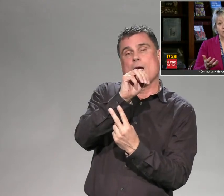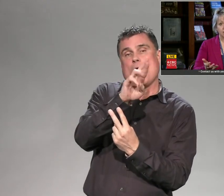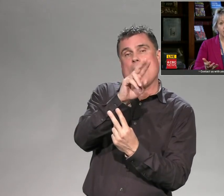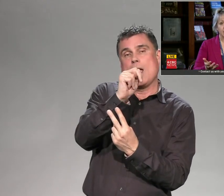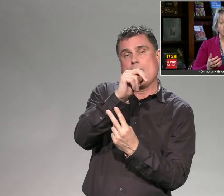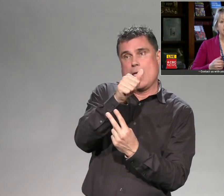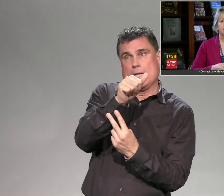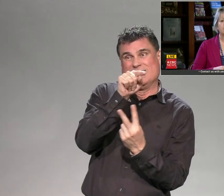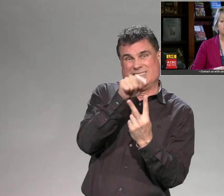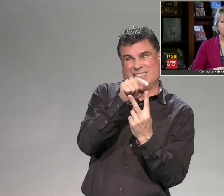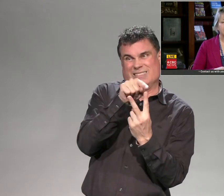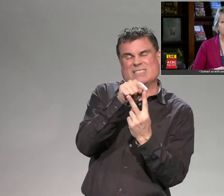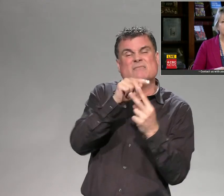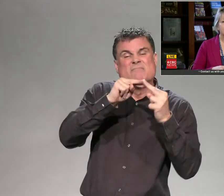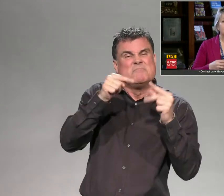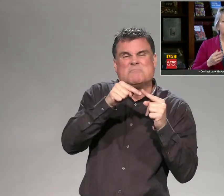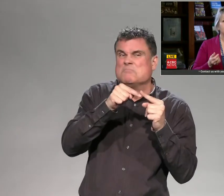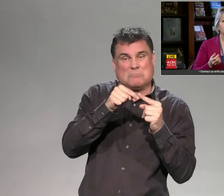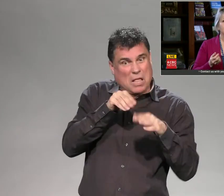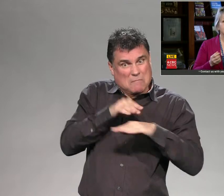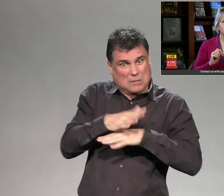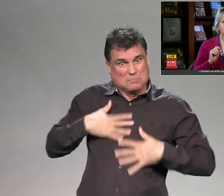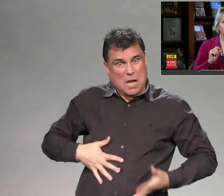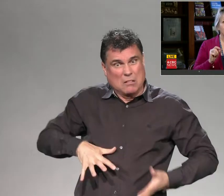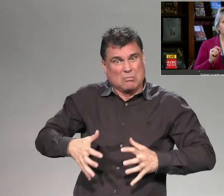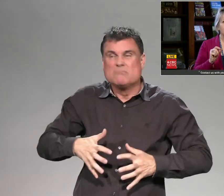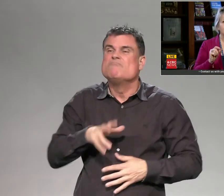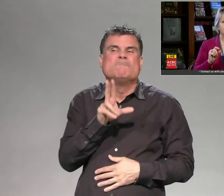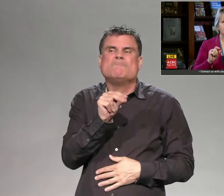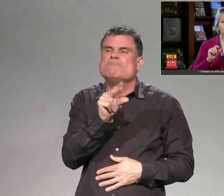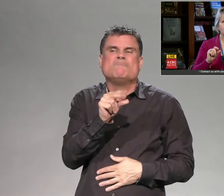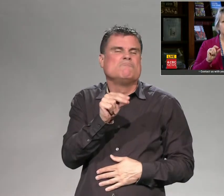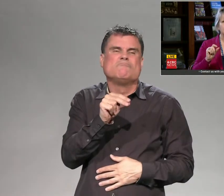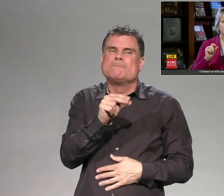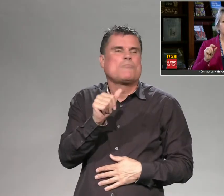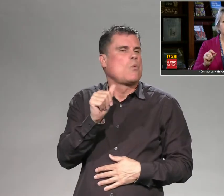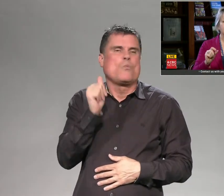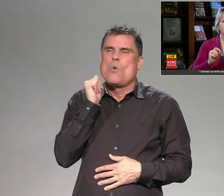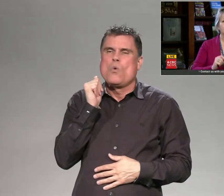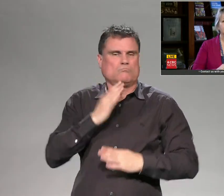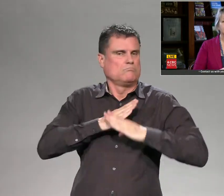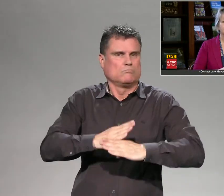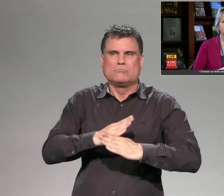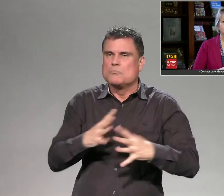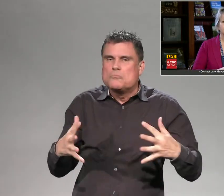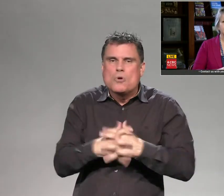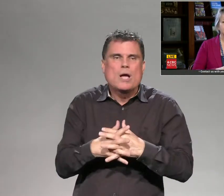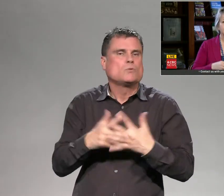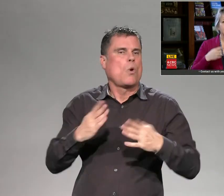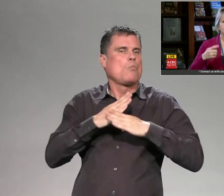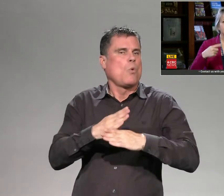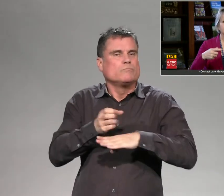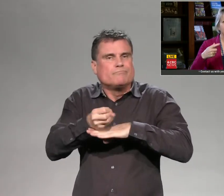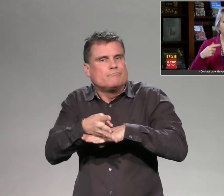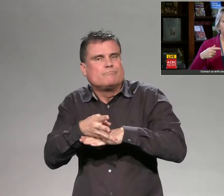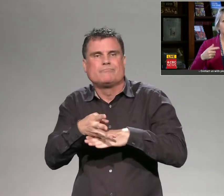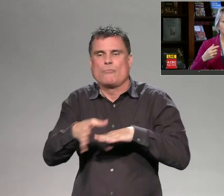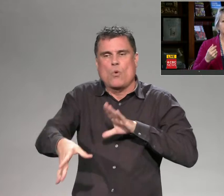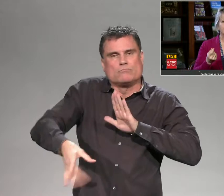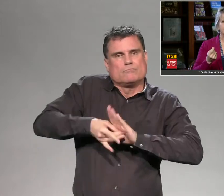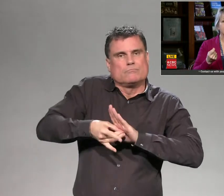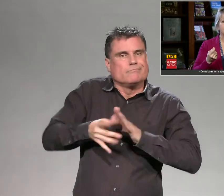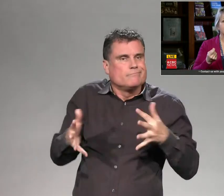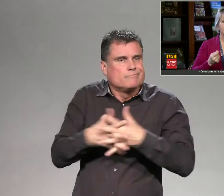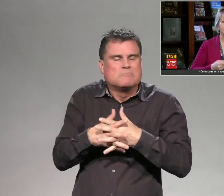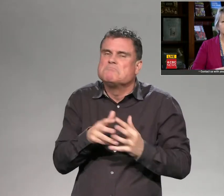or DNA, for that matter. This is an RNA. It's a little piece of RNA that gets inserted into the cells to